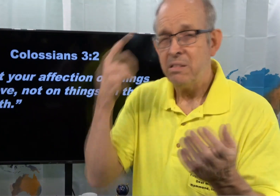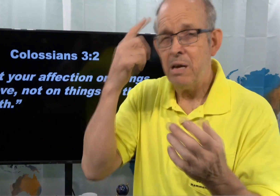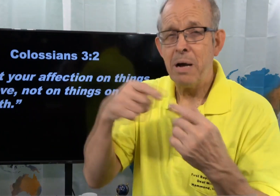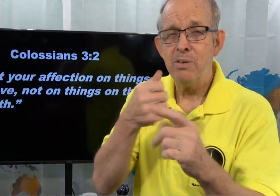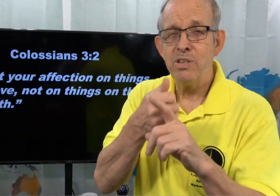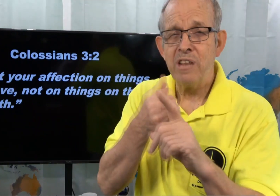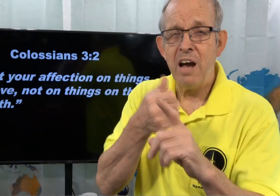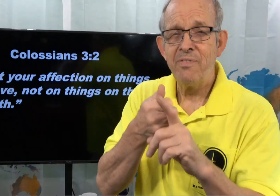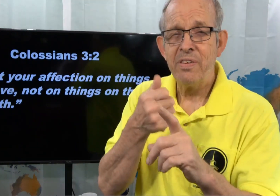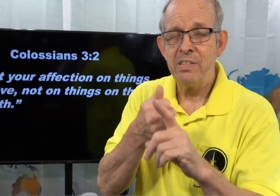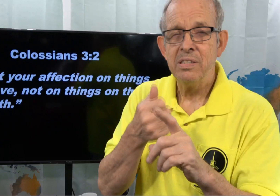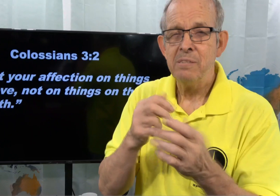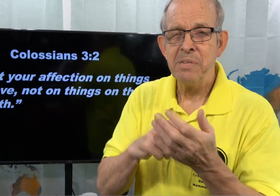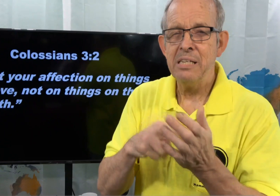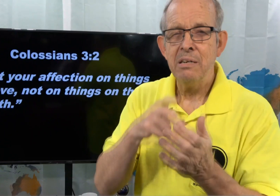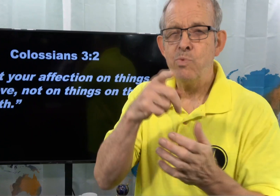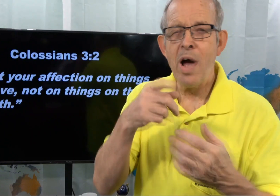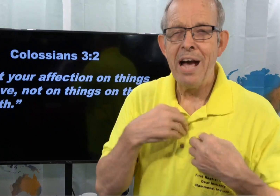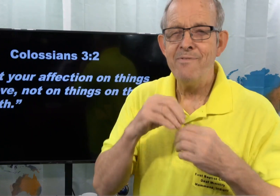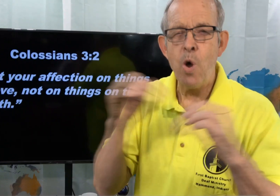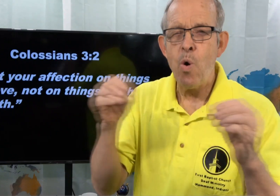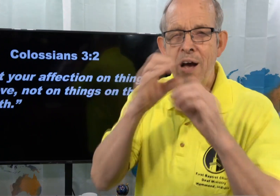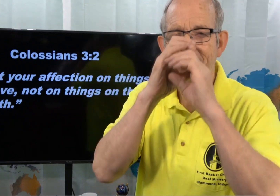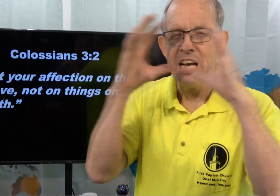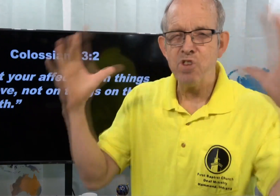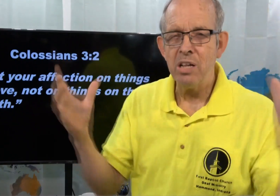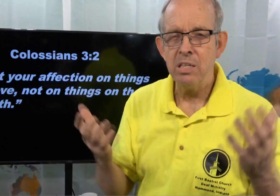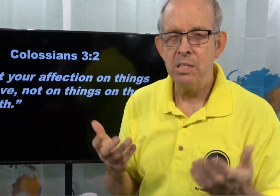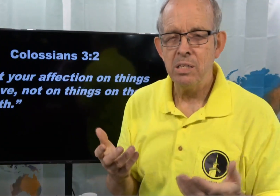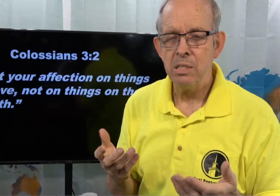feel about yourself, means you have no vision.